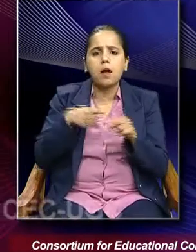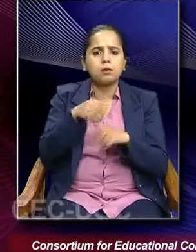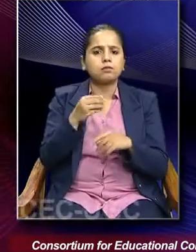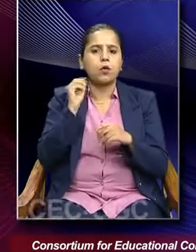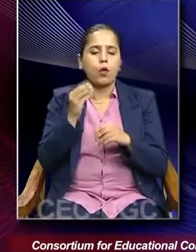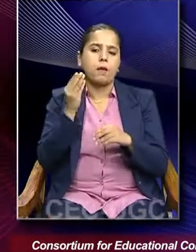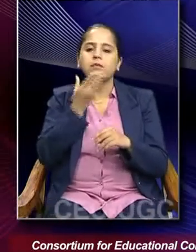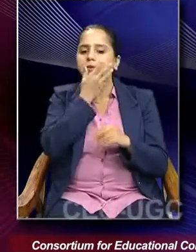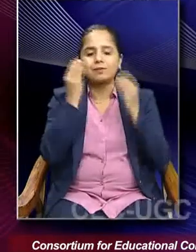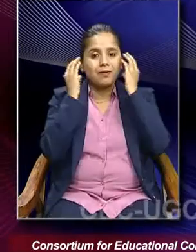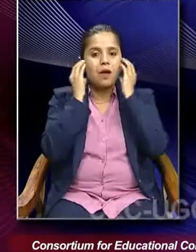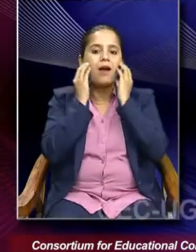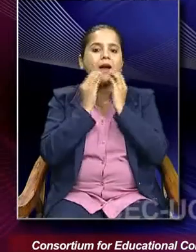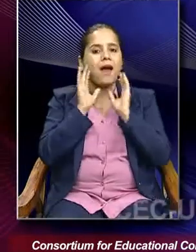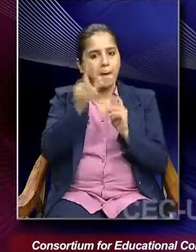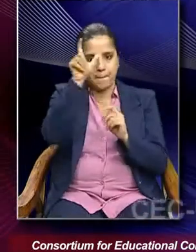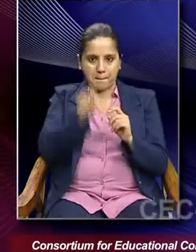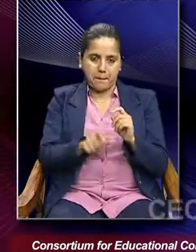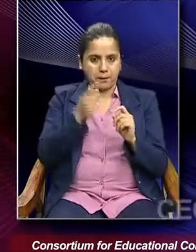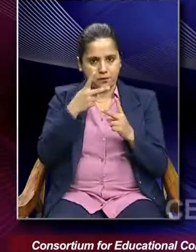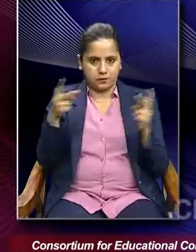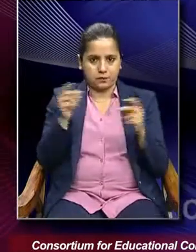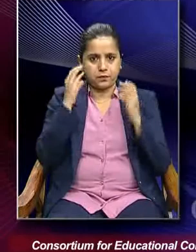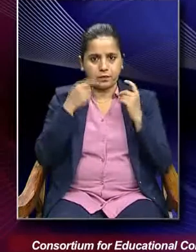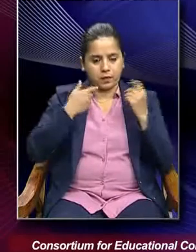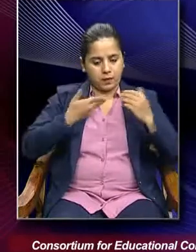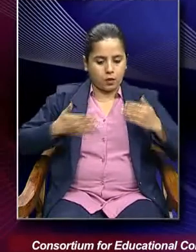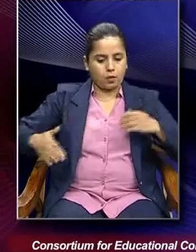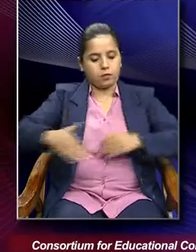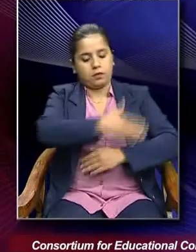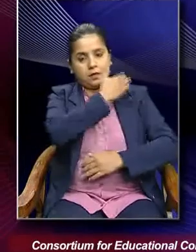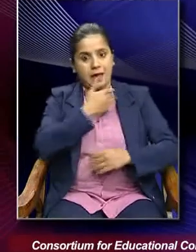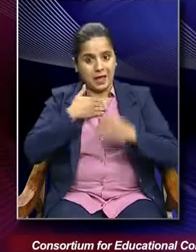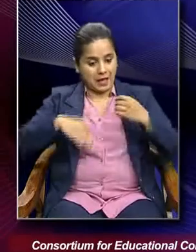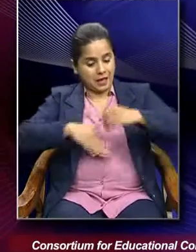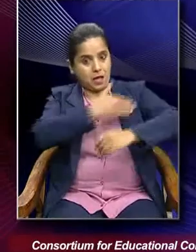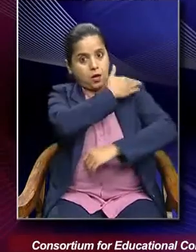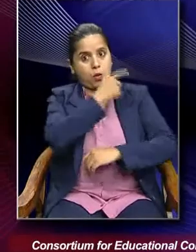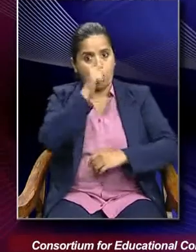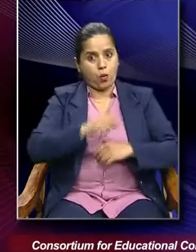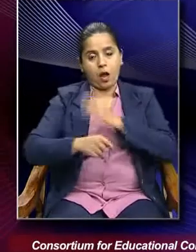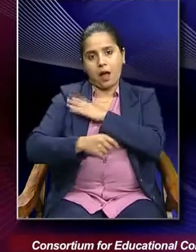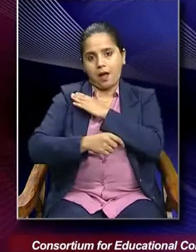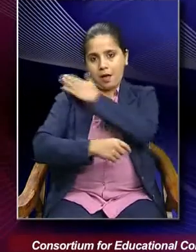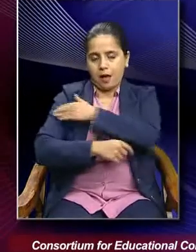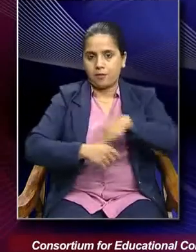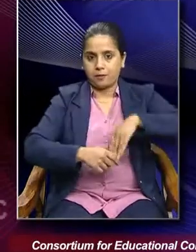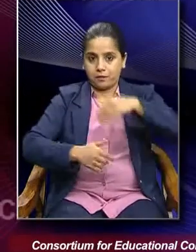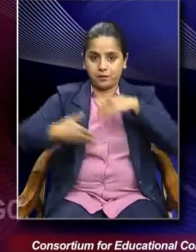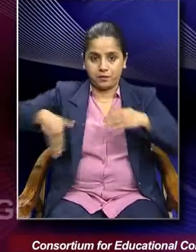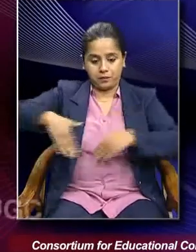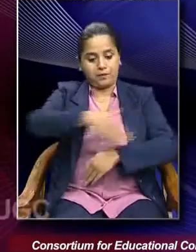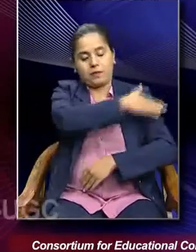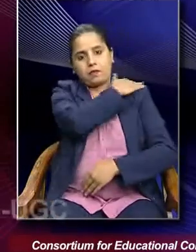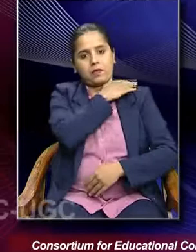male. The figure is covered in a shawl that comes under the right arm and covers